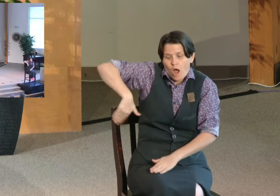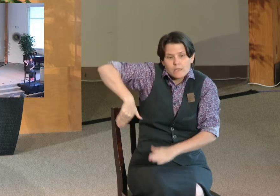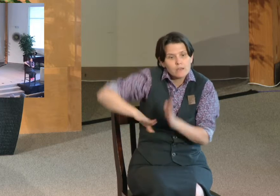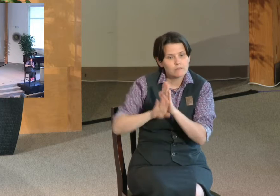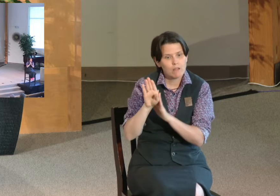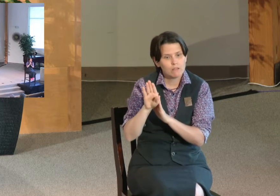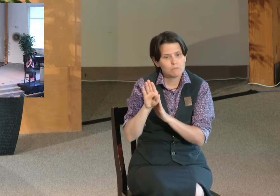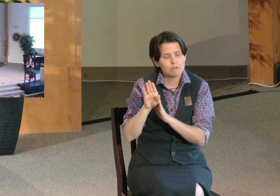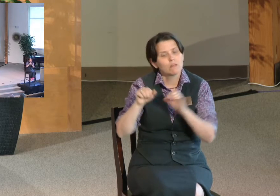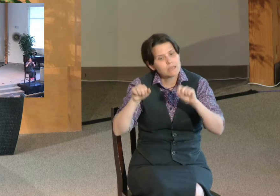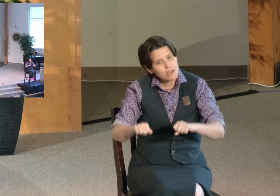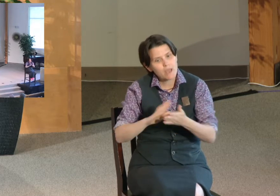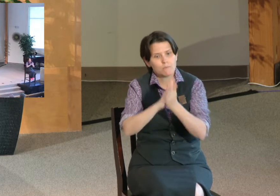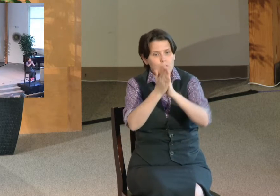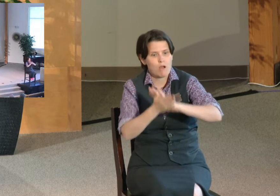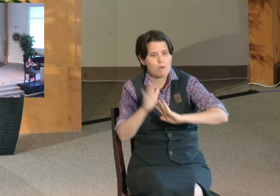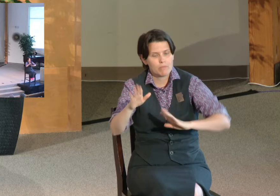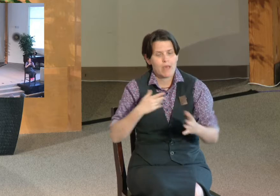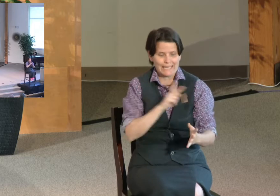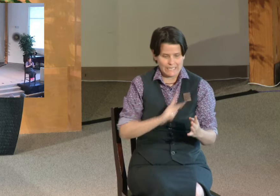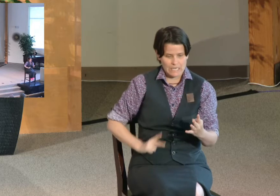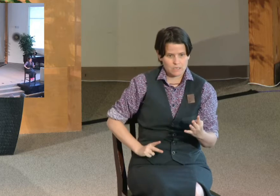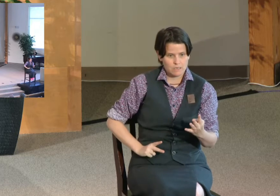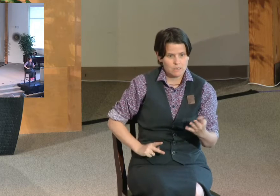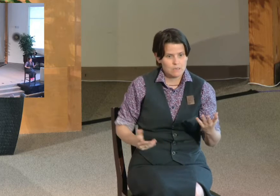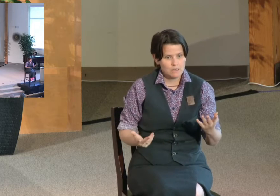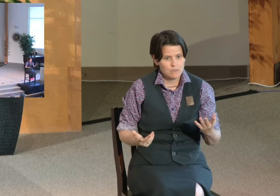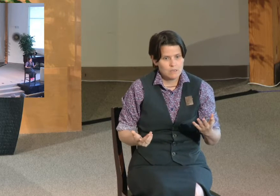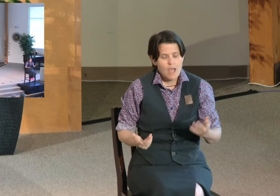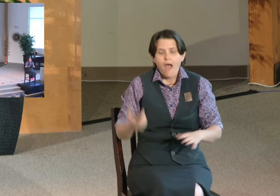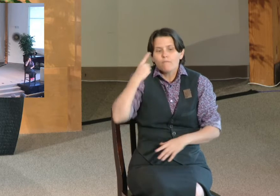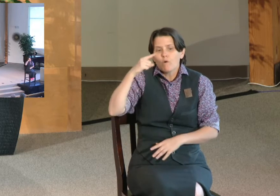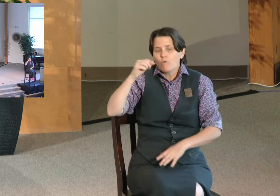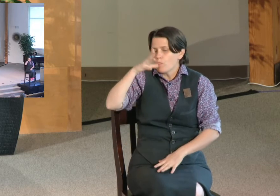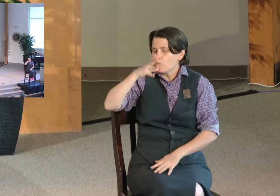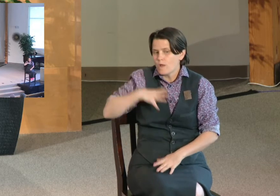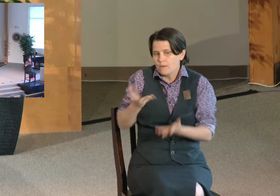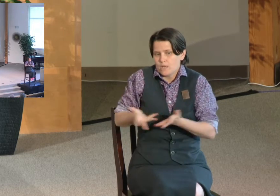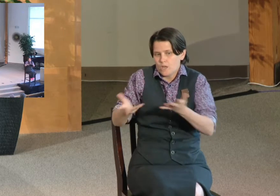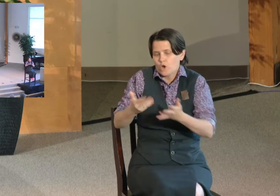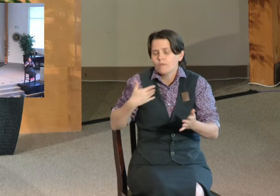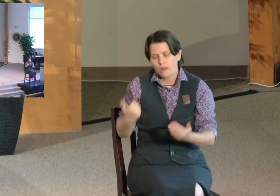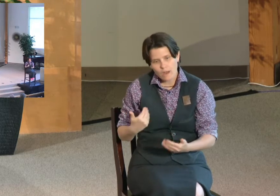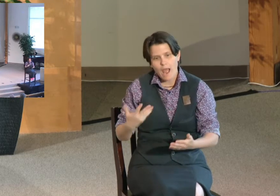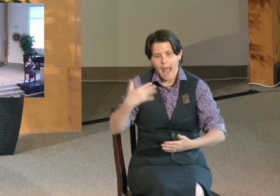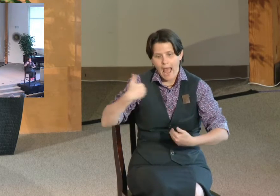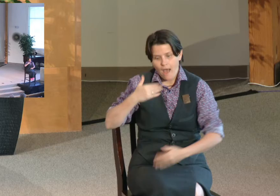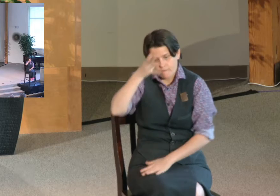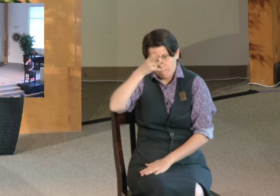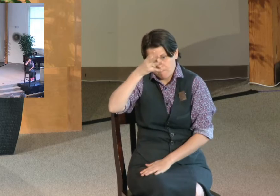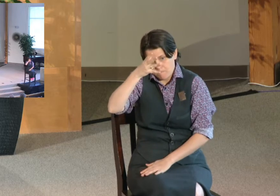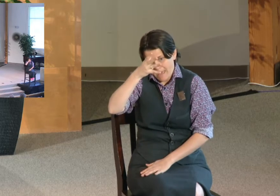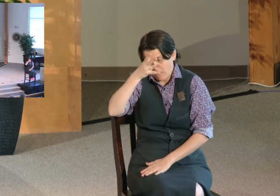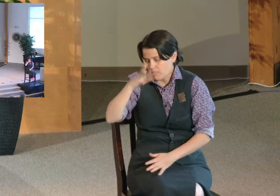men who are not as developed and matured as we want, we can see that it's a possibility. It can happen.